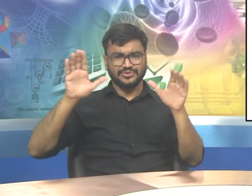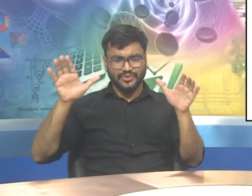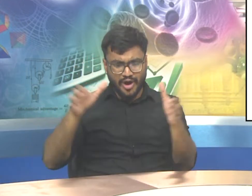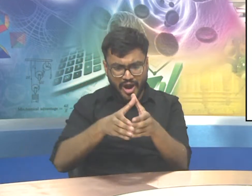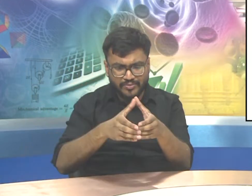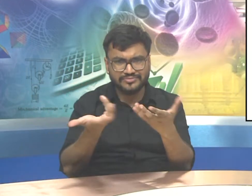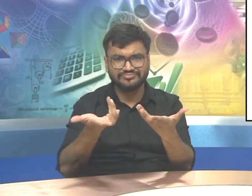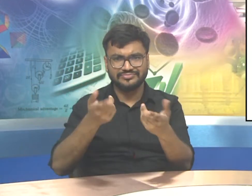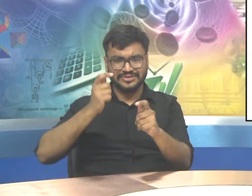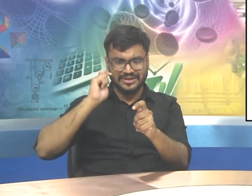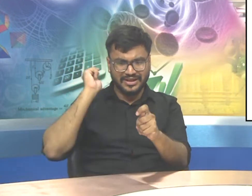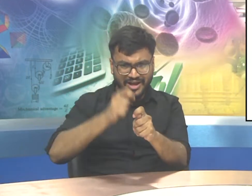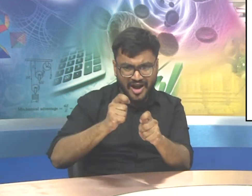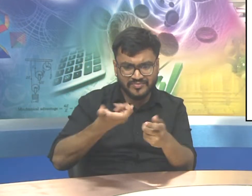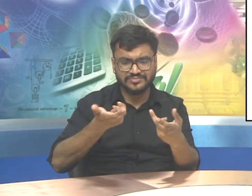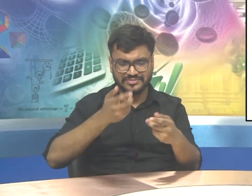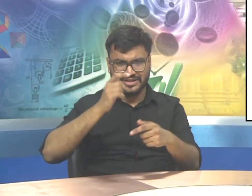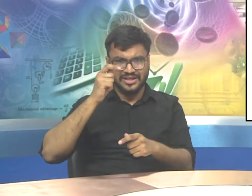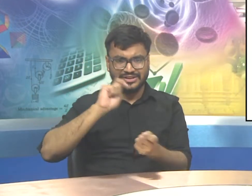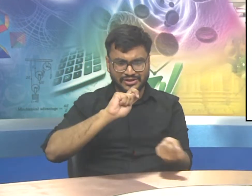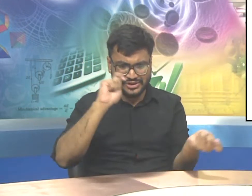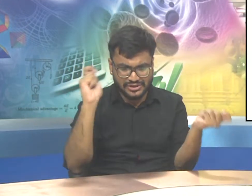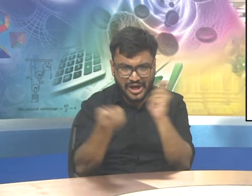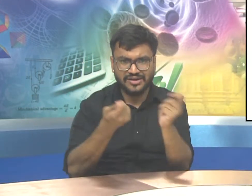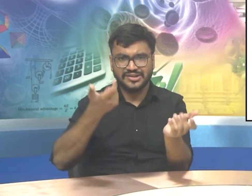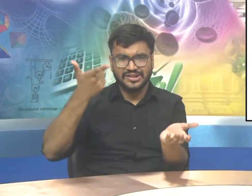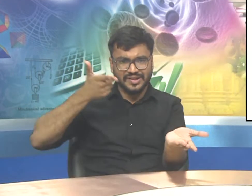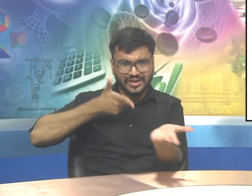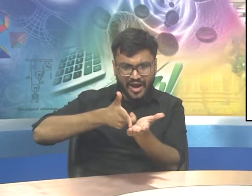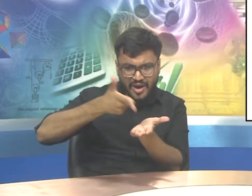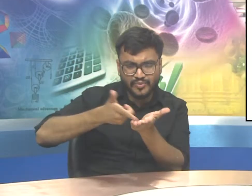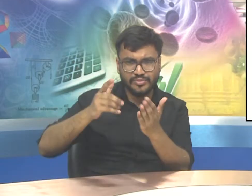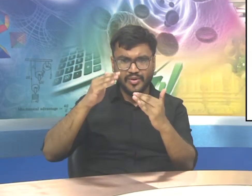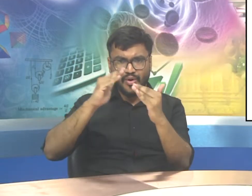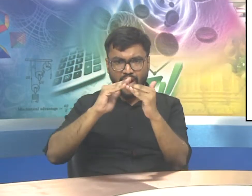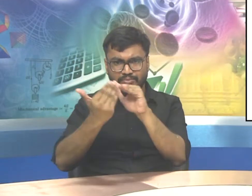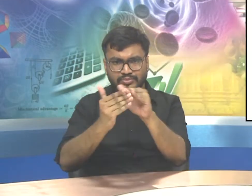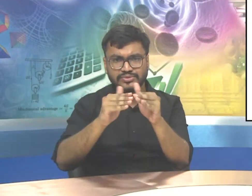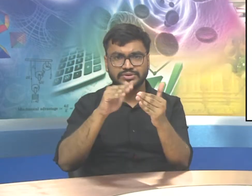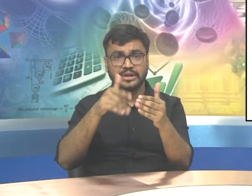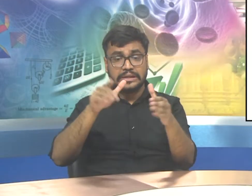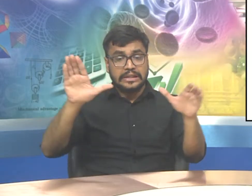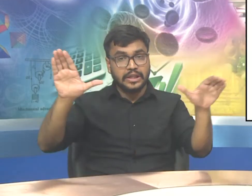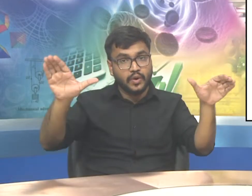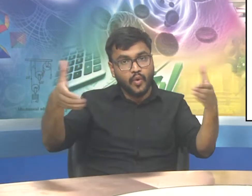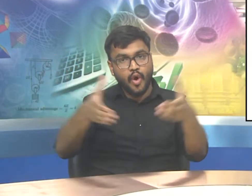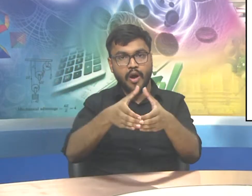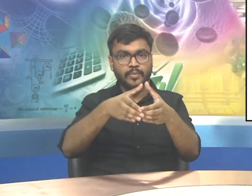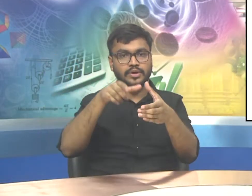The early humans were called hunters and gatherers.